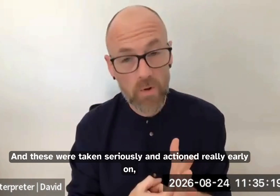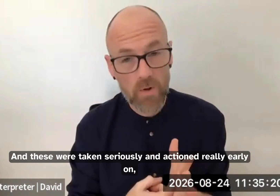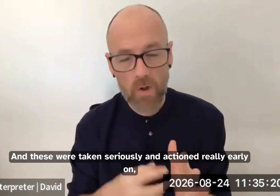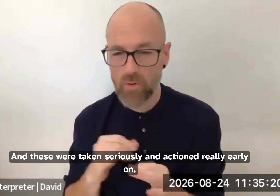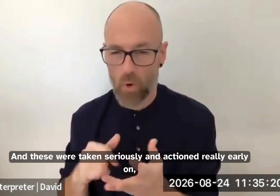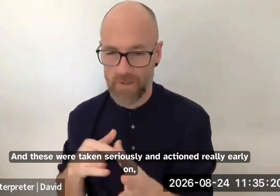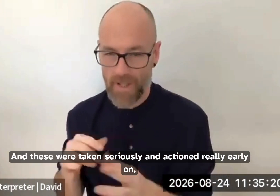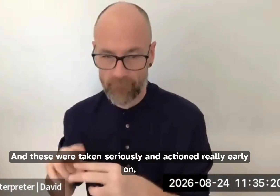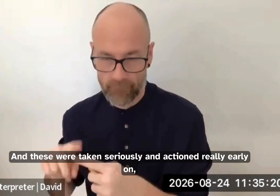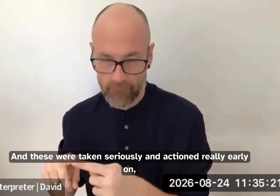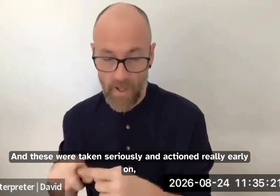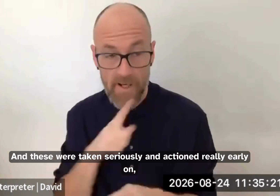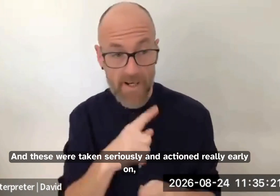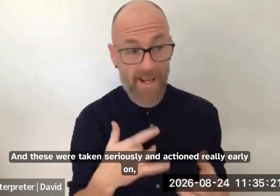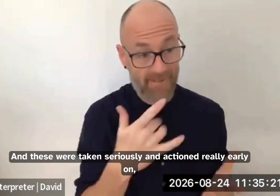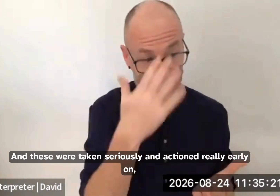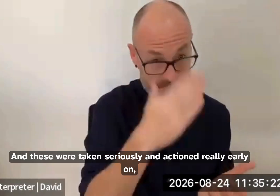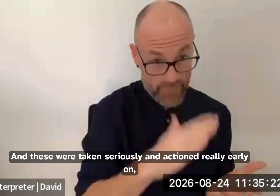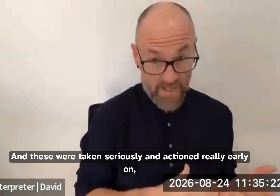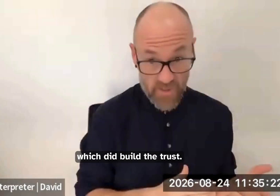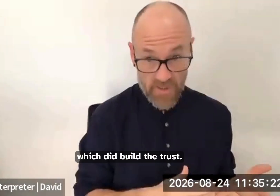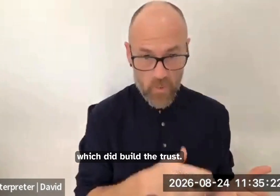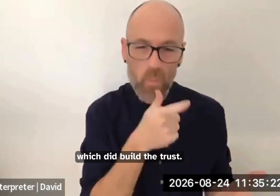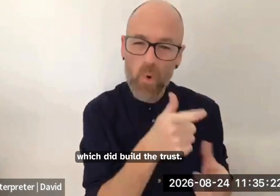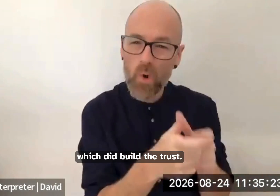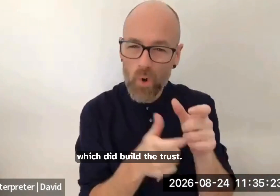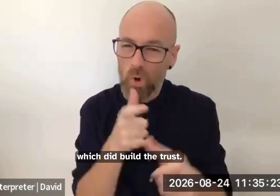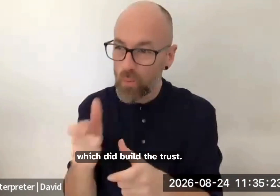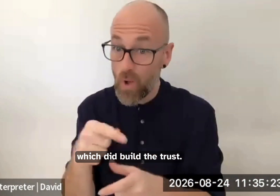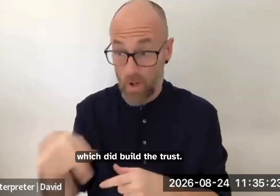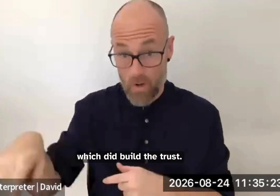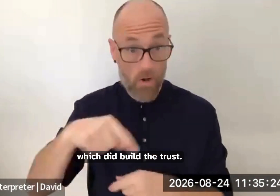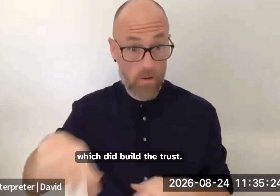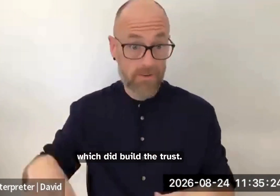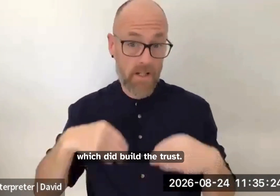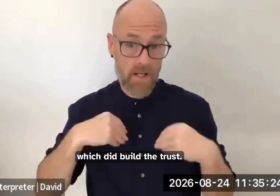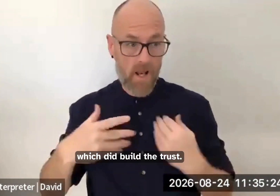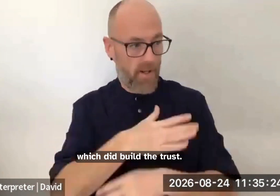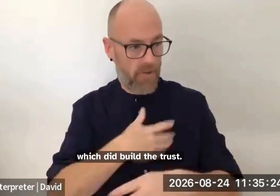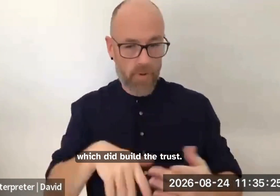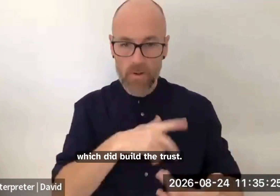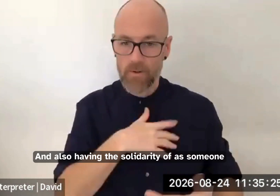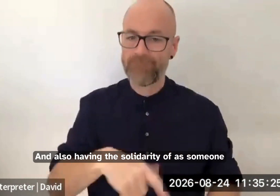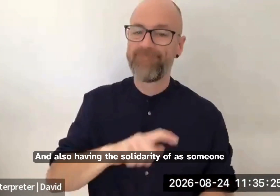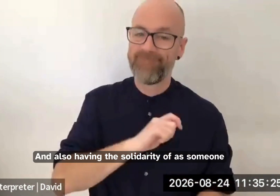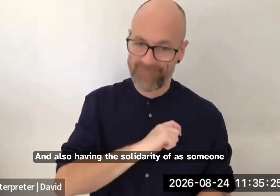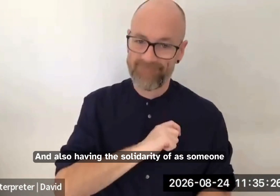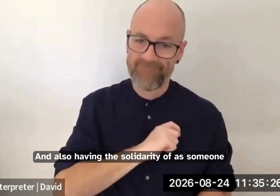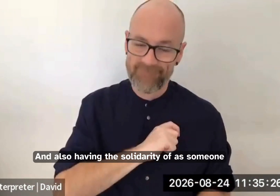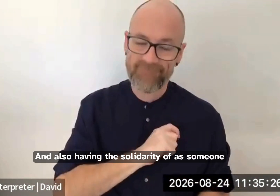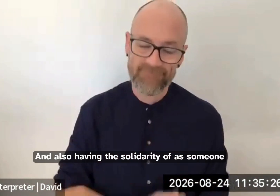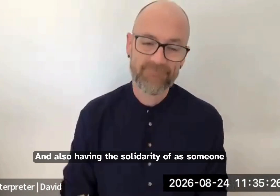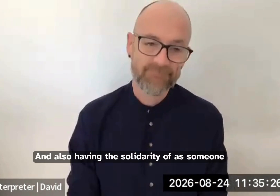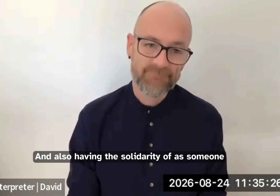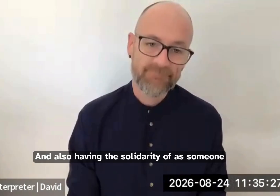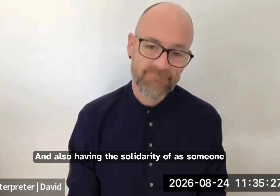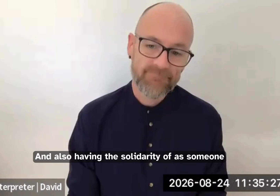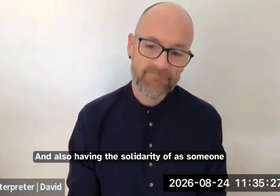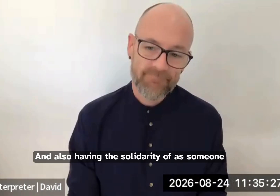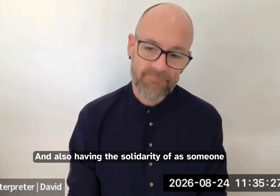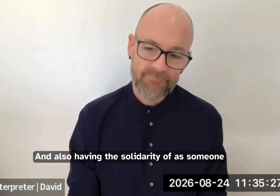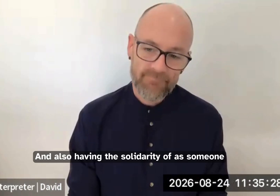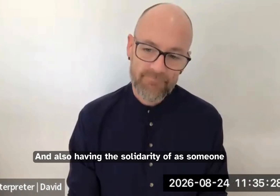these were taken seriously and actioned really early on, which did build the trust. And also having